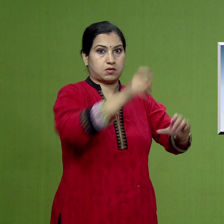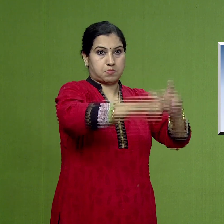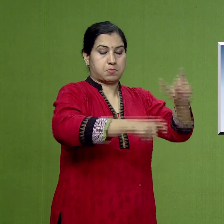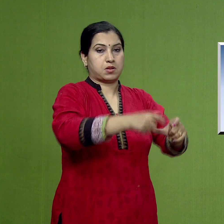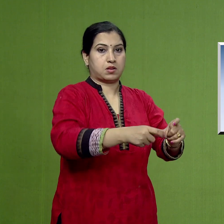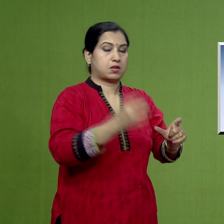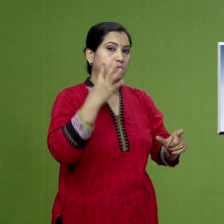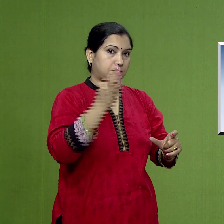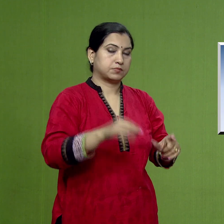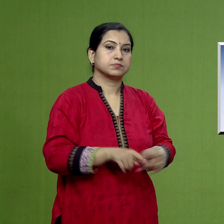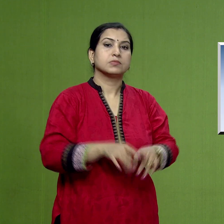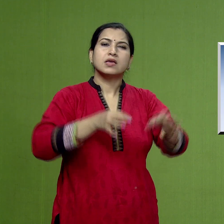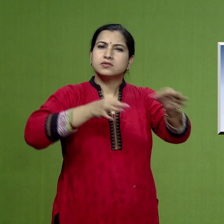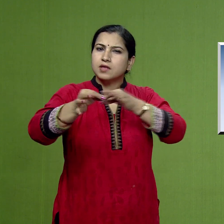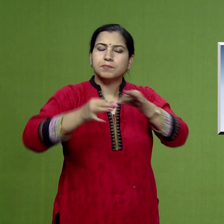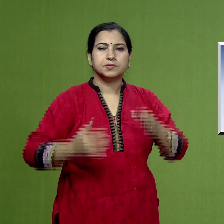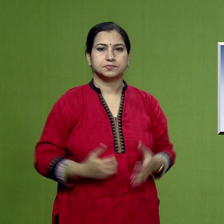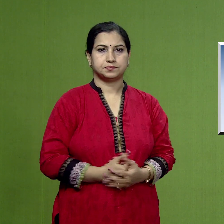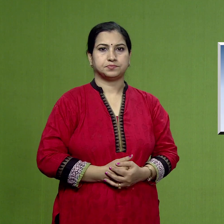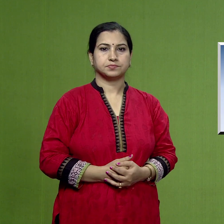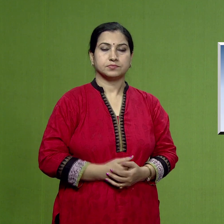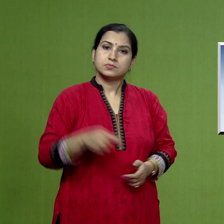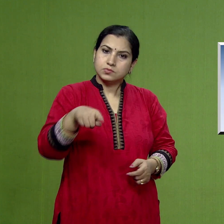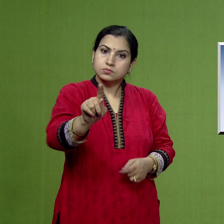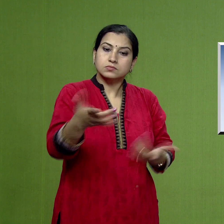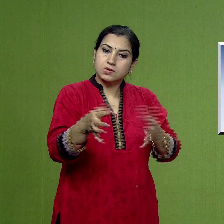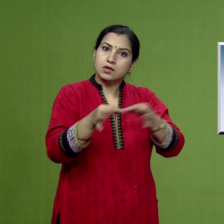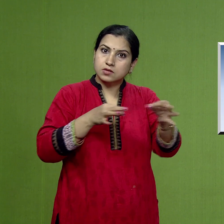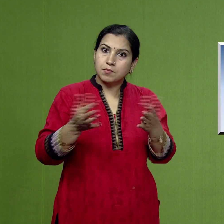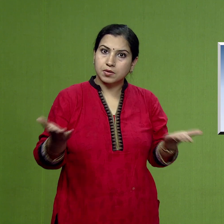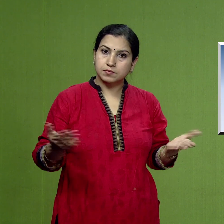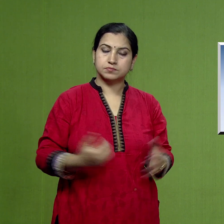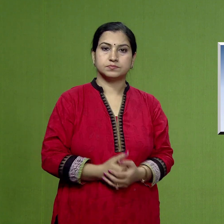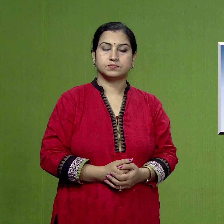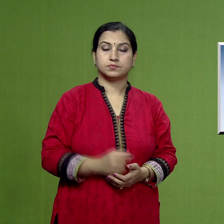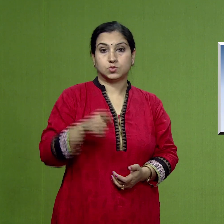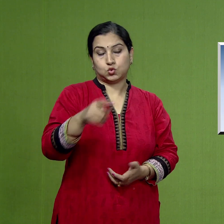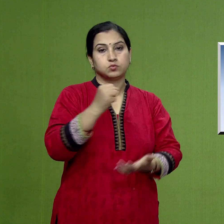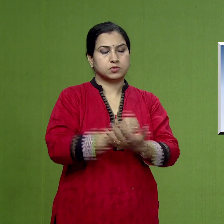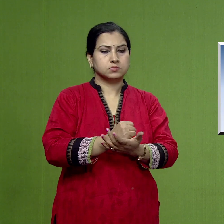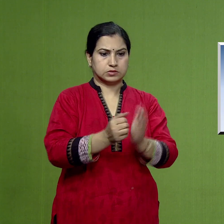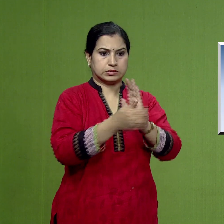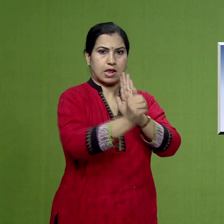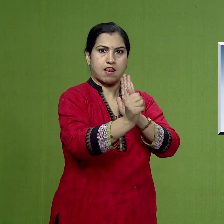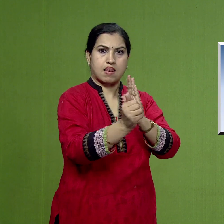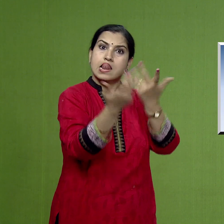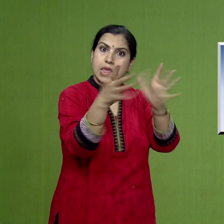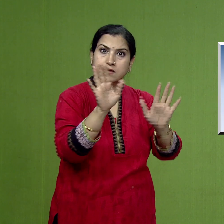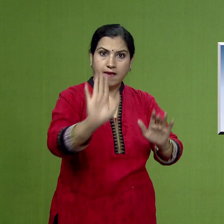Take, for example, yourself. You must be having some skills. You